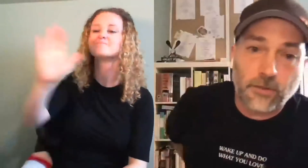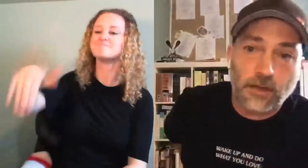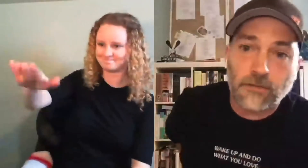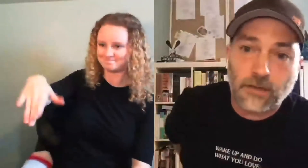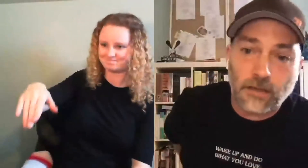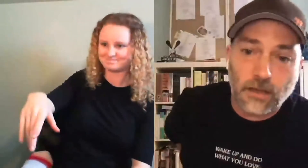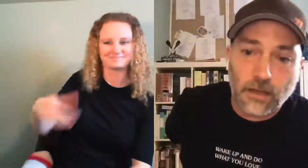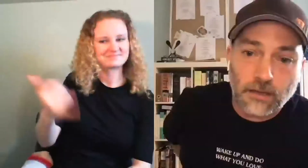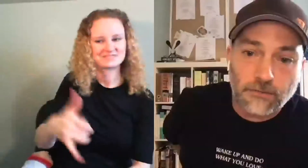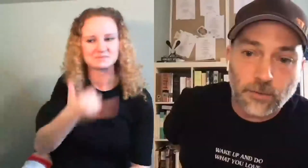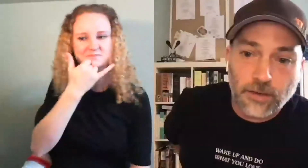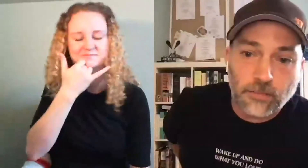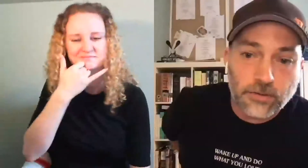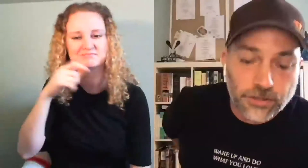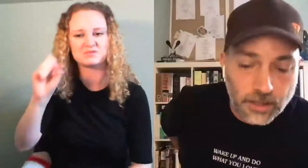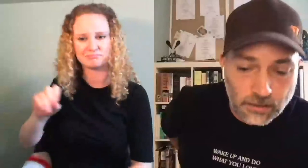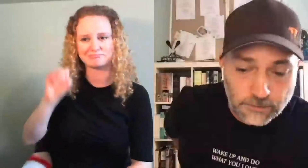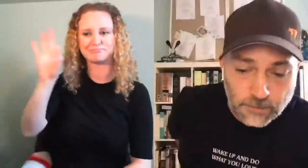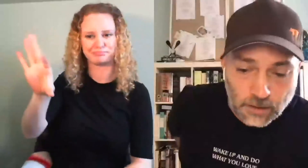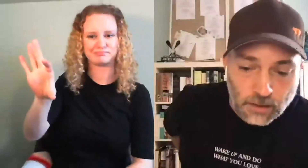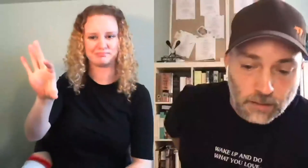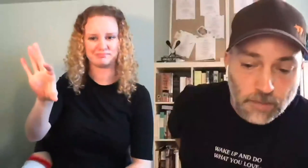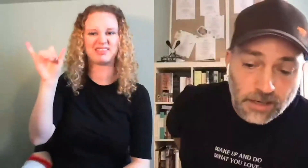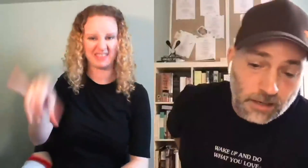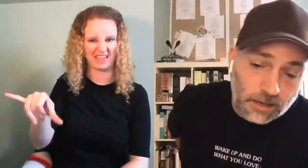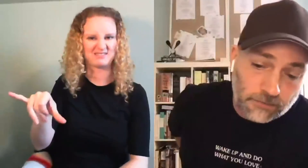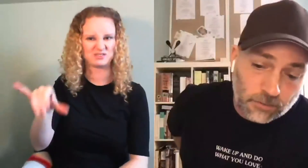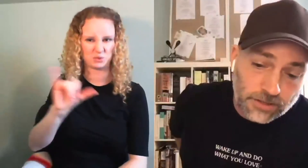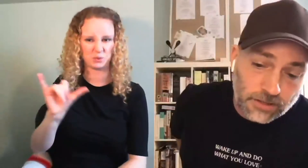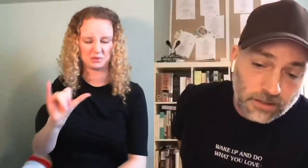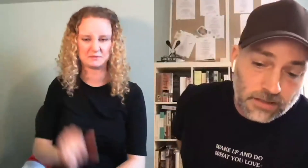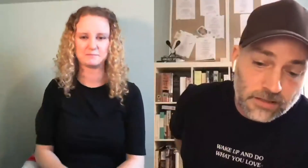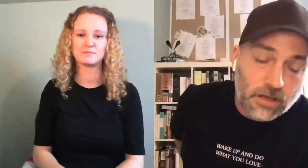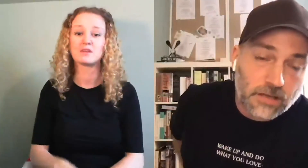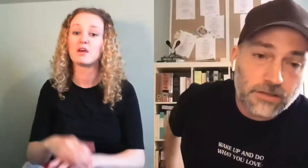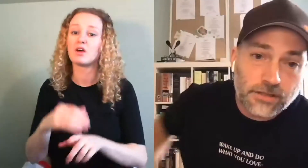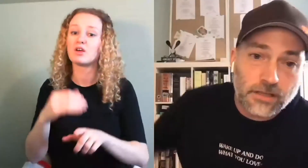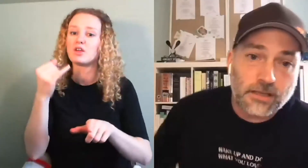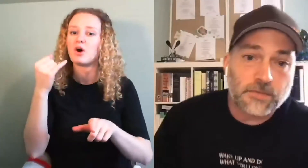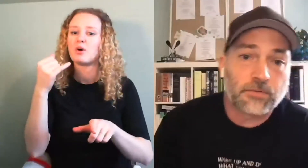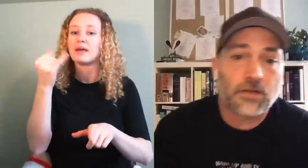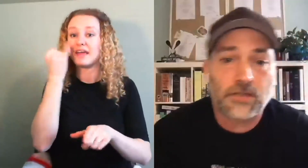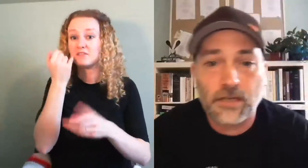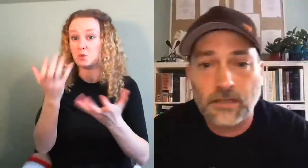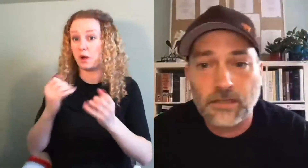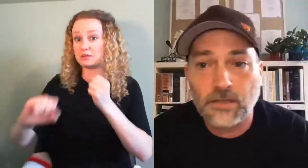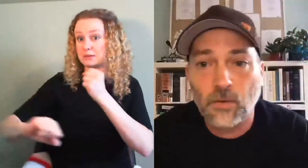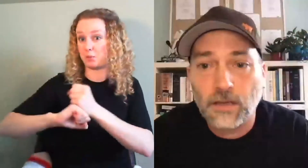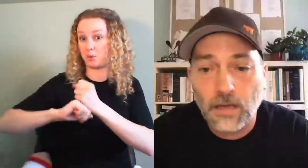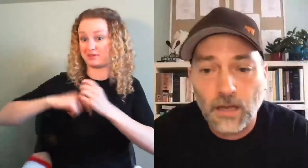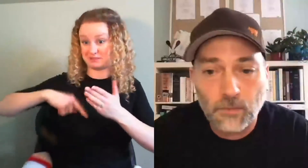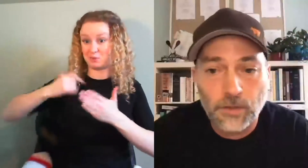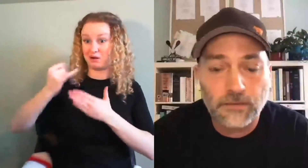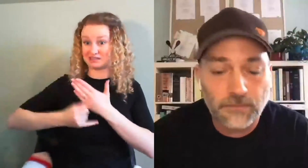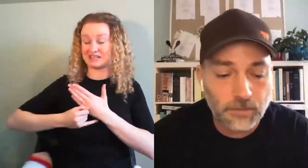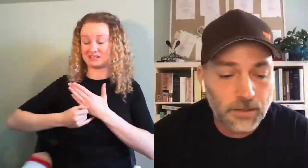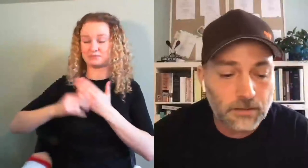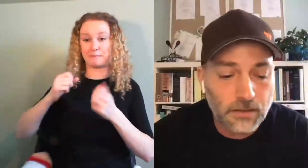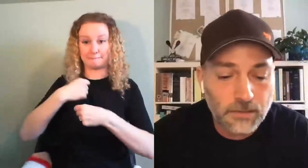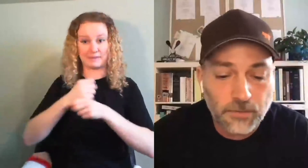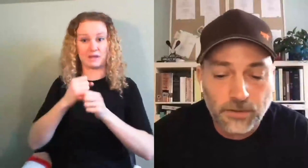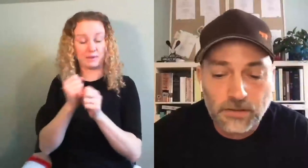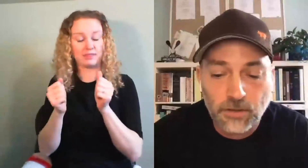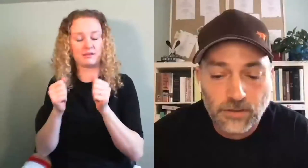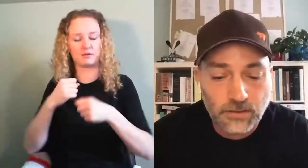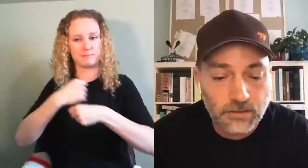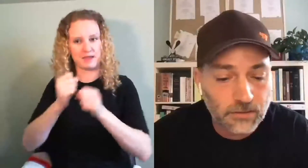with you, I'd love it if you were able to share. Money, unfortunately, is the oxygen that keeps projects like this going, and we have committed to